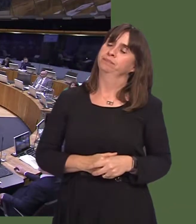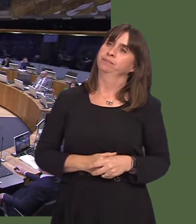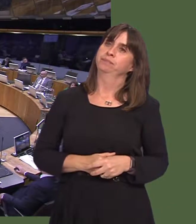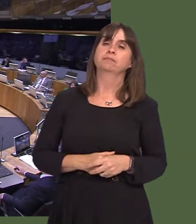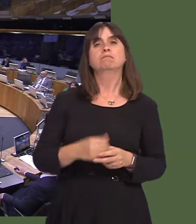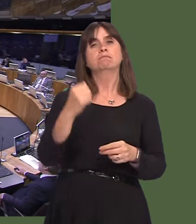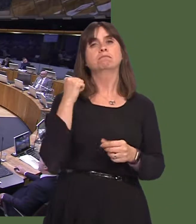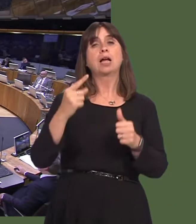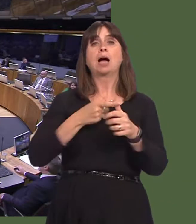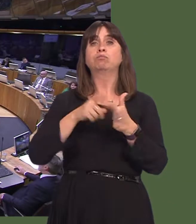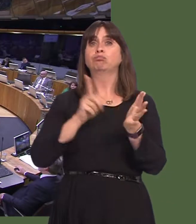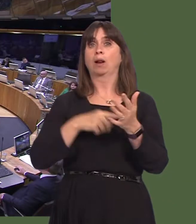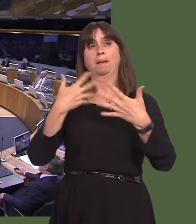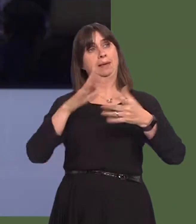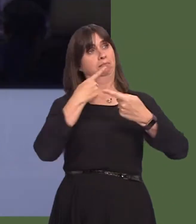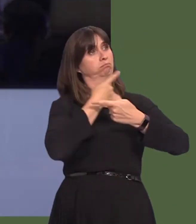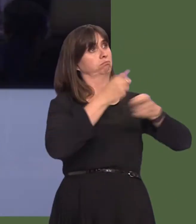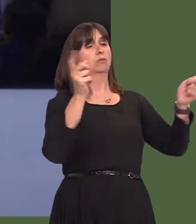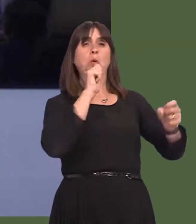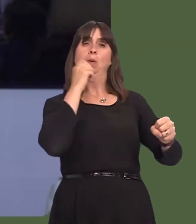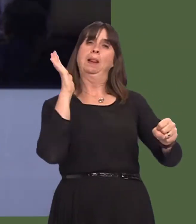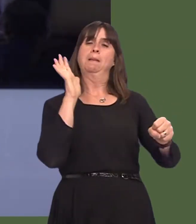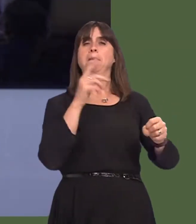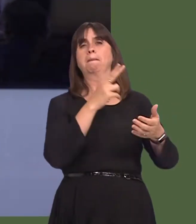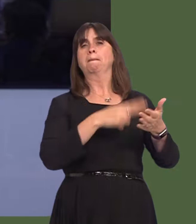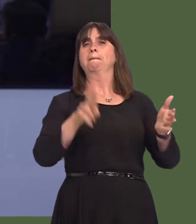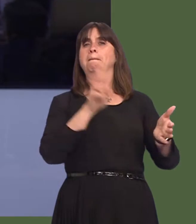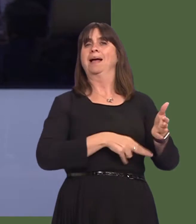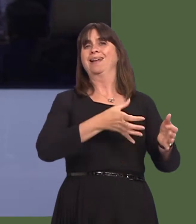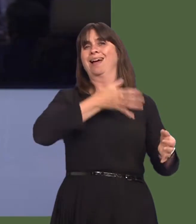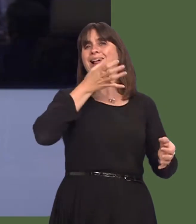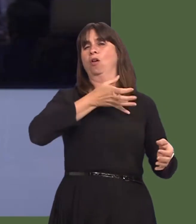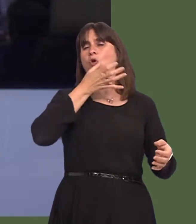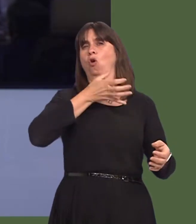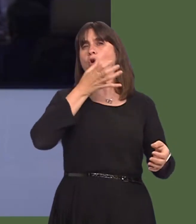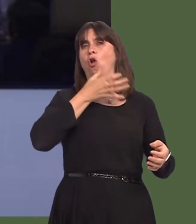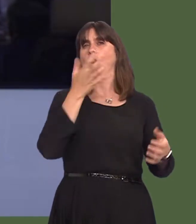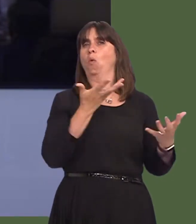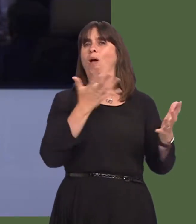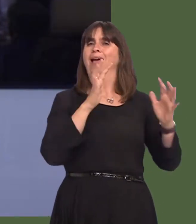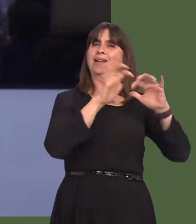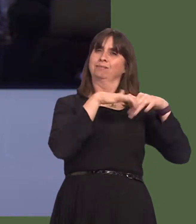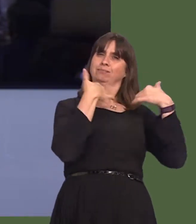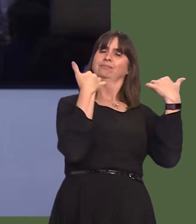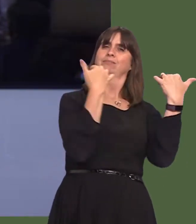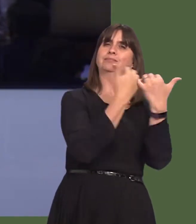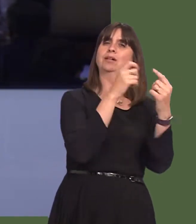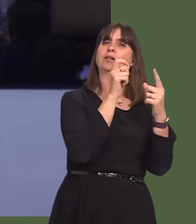in April, it was announced that an alcohol ban will be trialled in a section of the Principality Stadium for